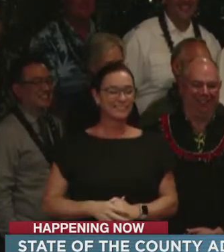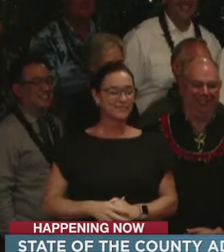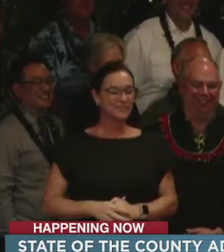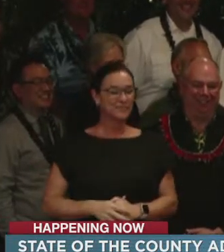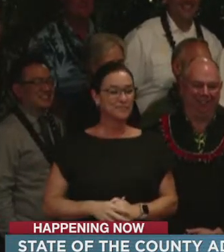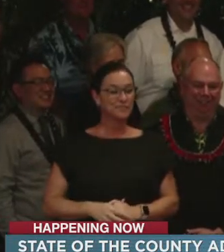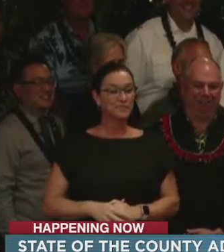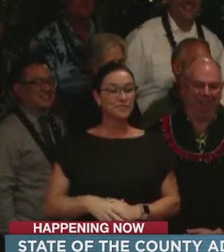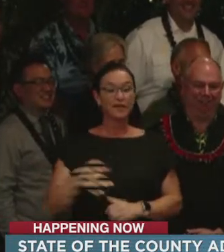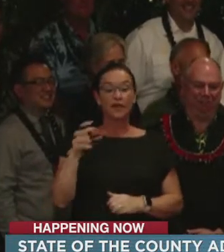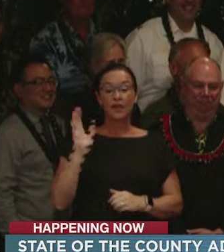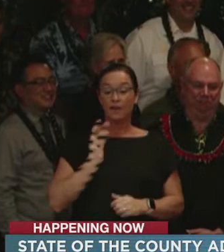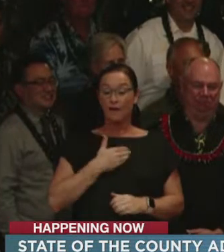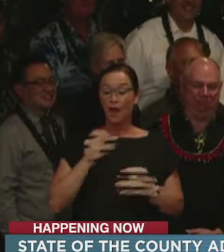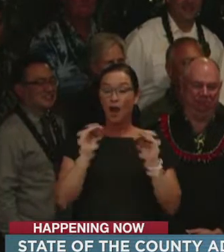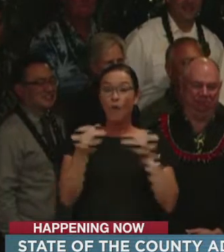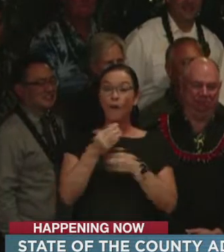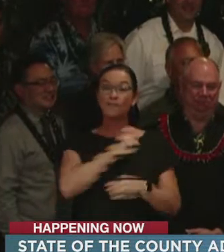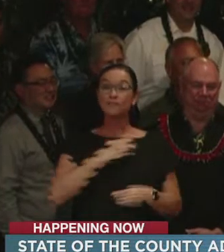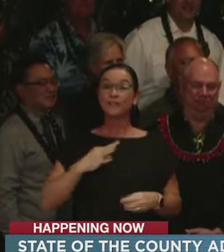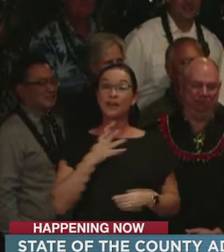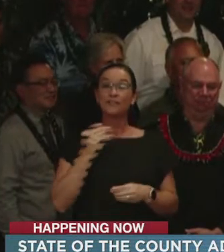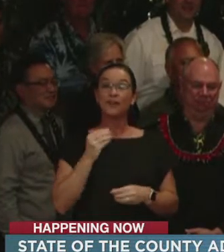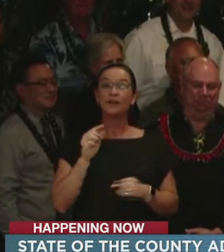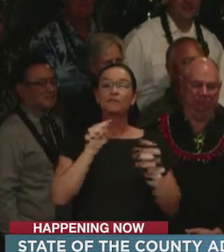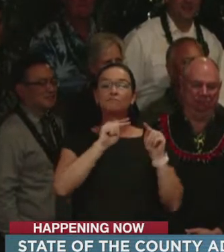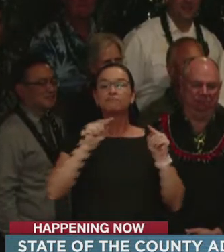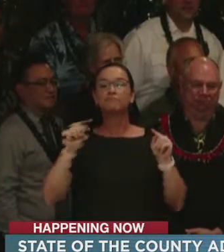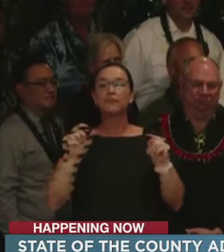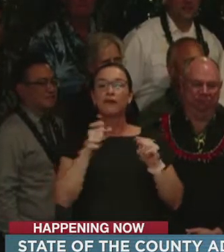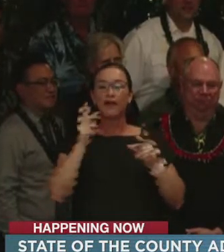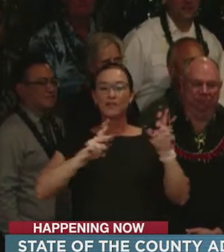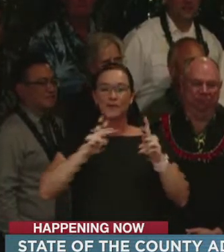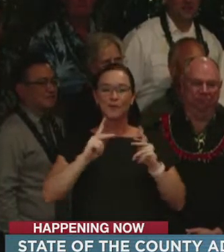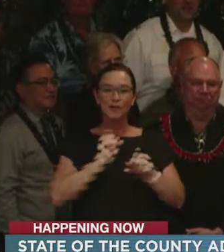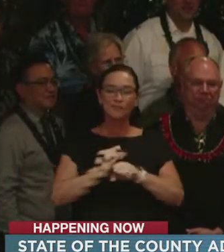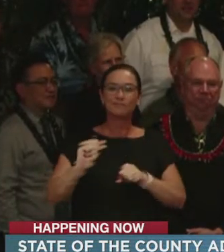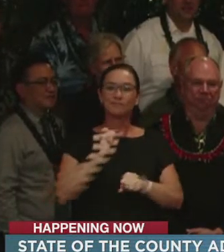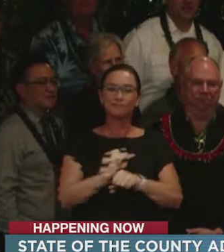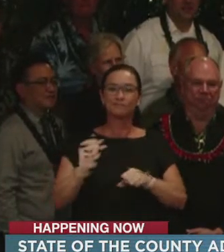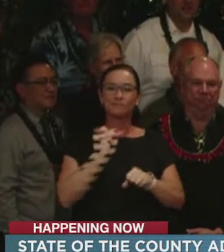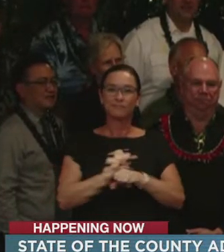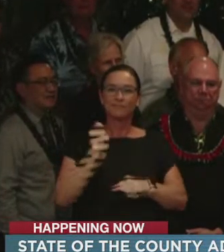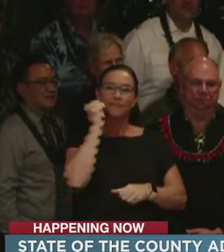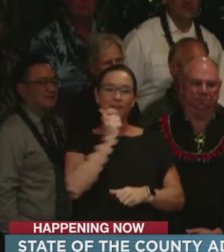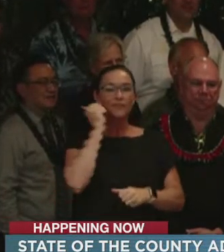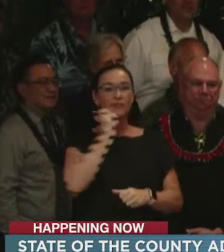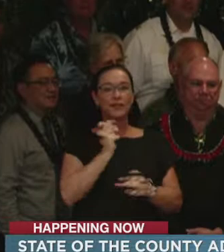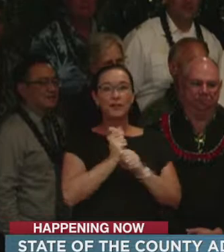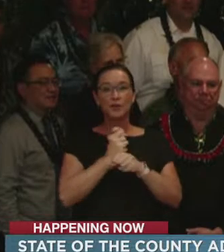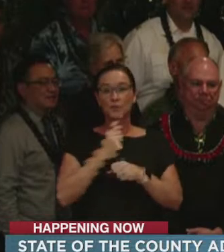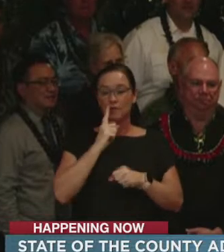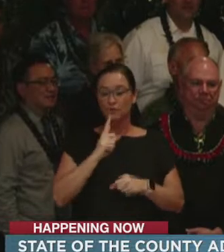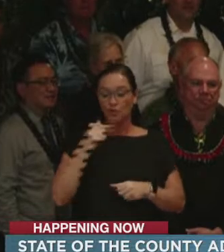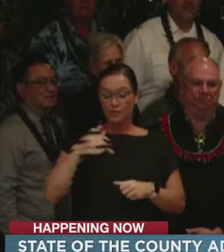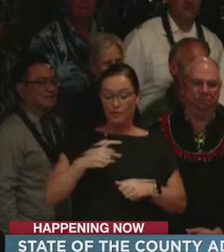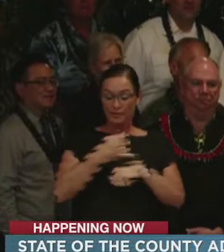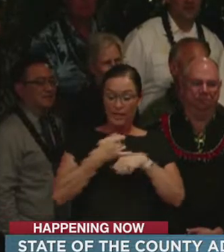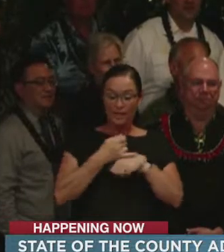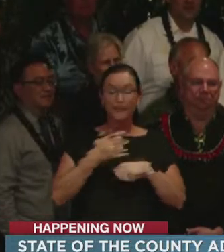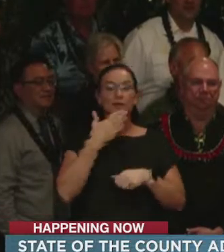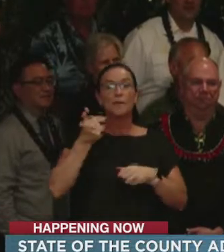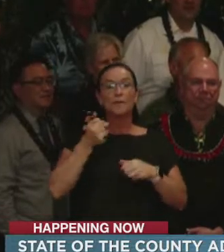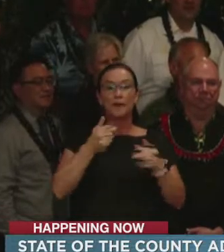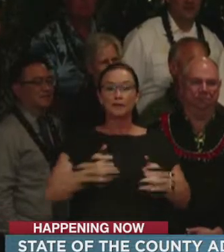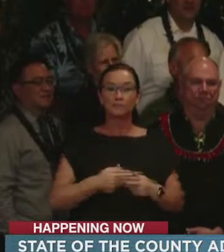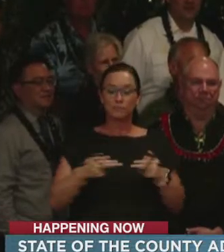the mayor's office staff, and just a few of the other individuals who work tirelessly day in and day out to make this island the best place to